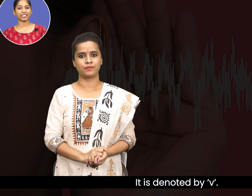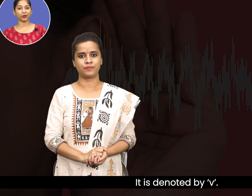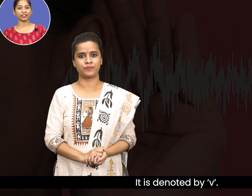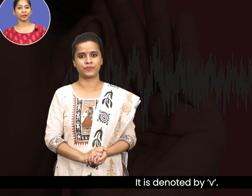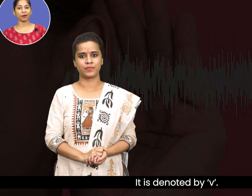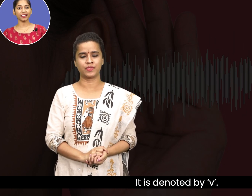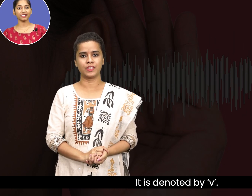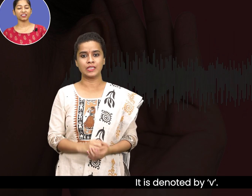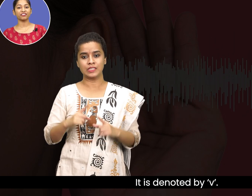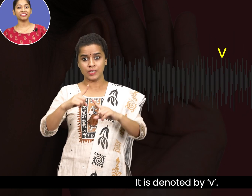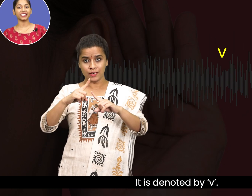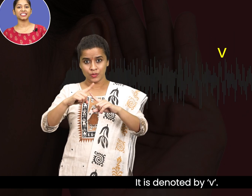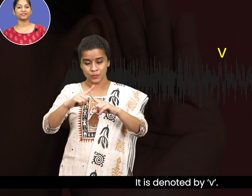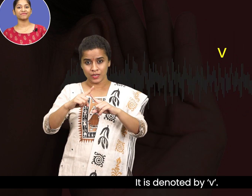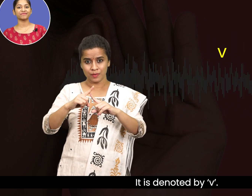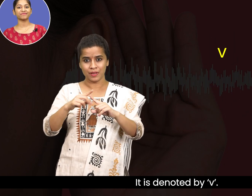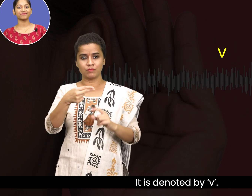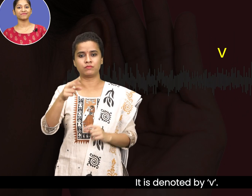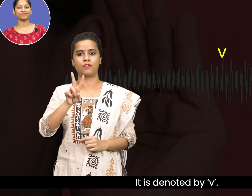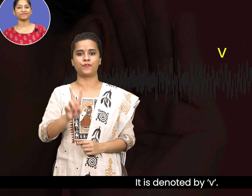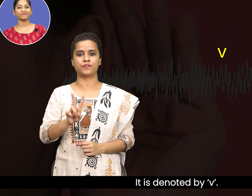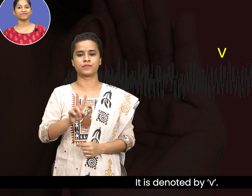It is denoted by V.